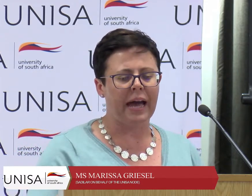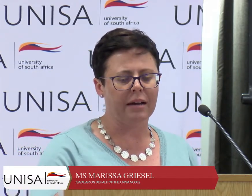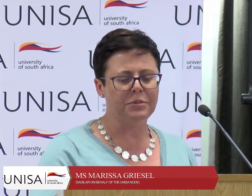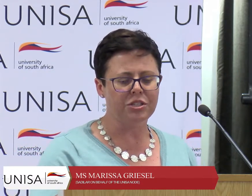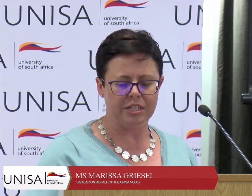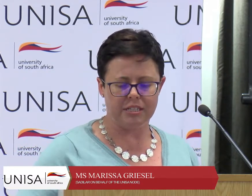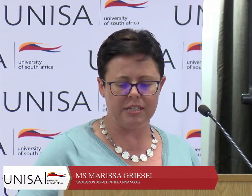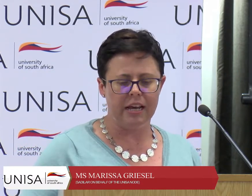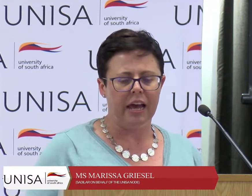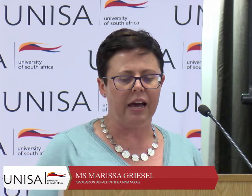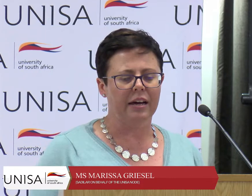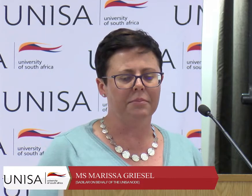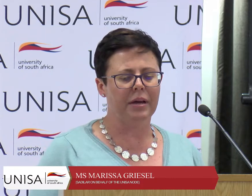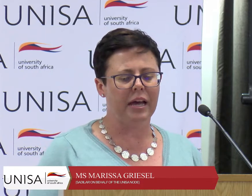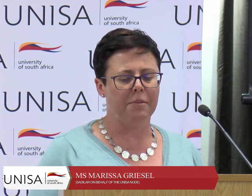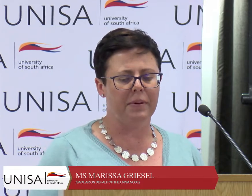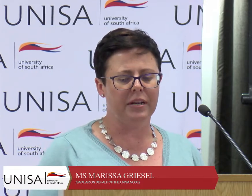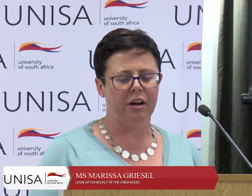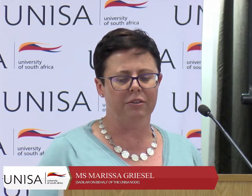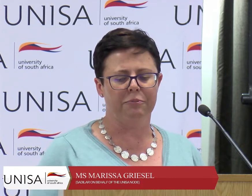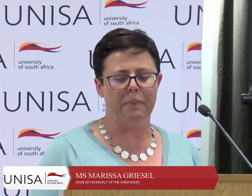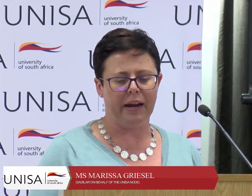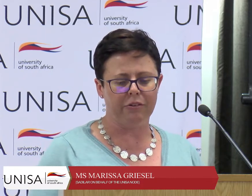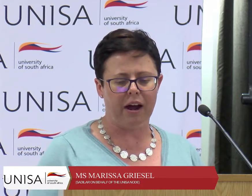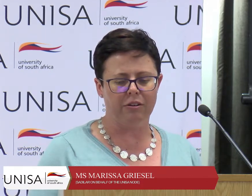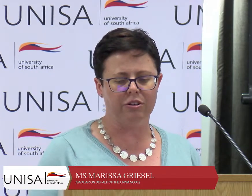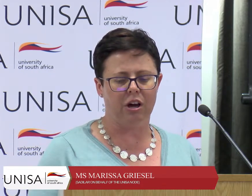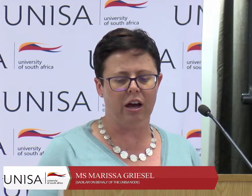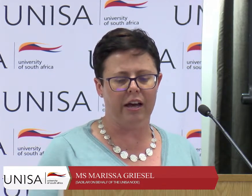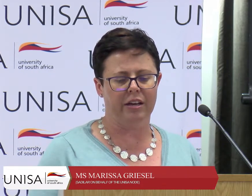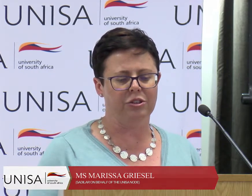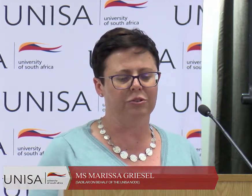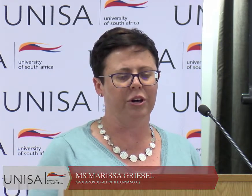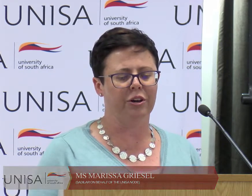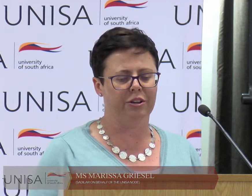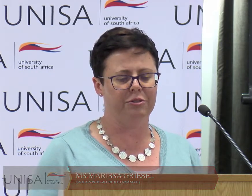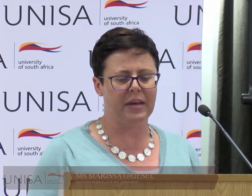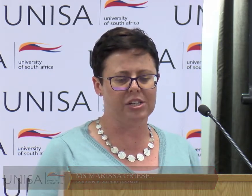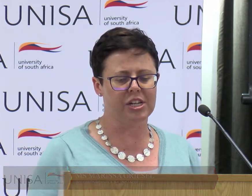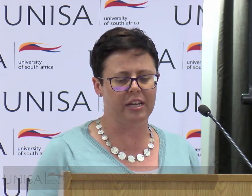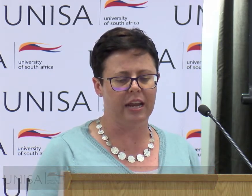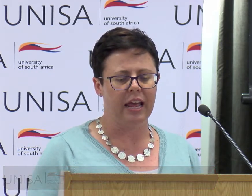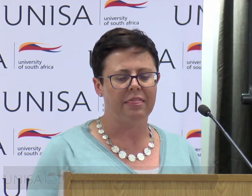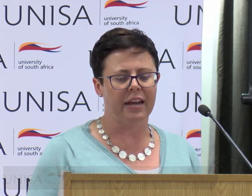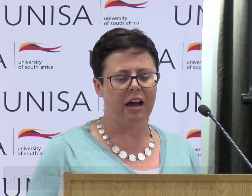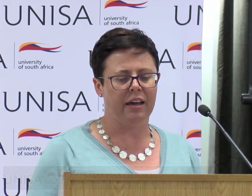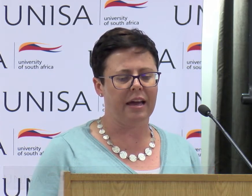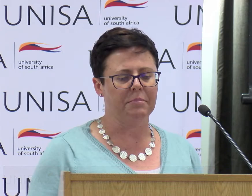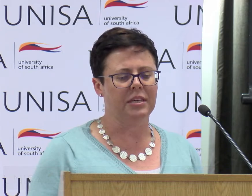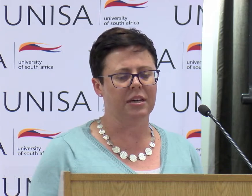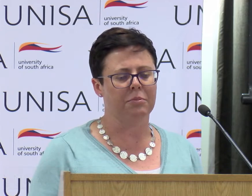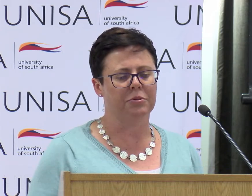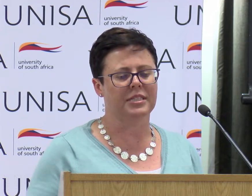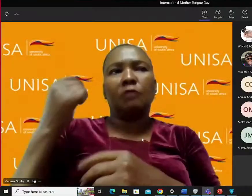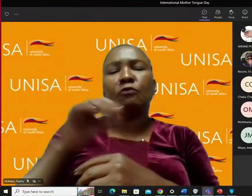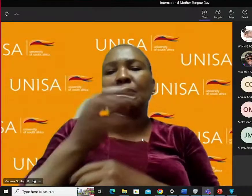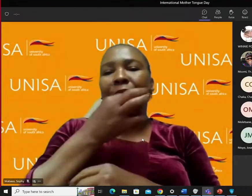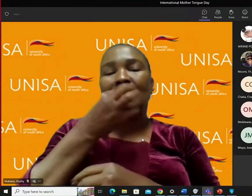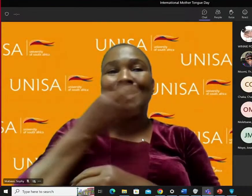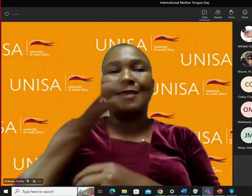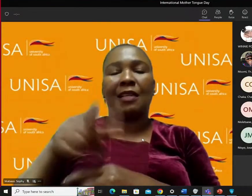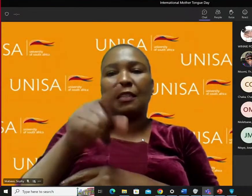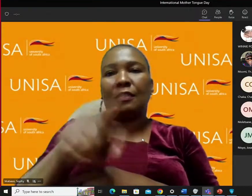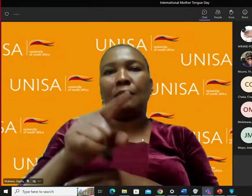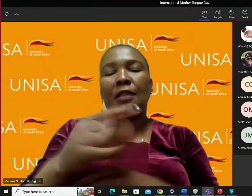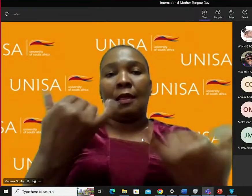So perhaps just a bit of background. You heard mention that I am here